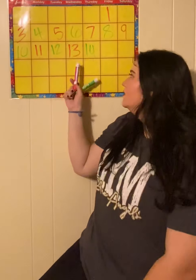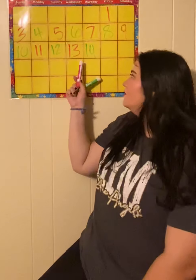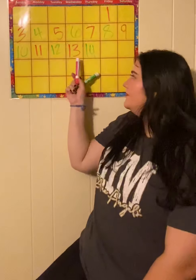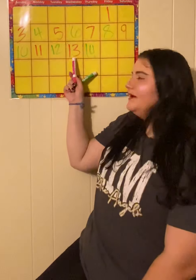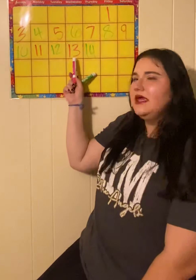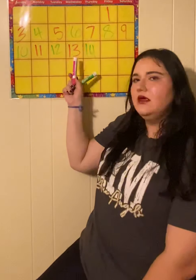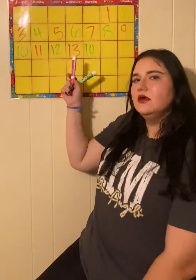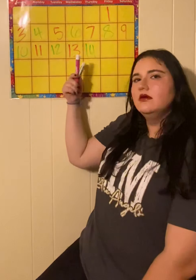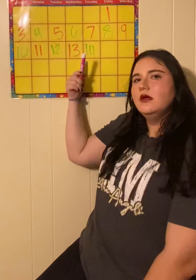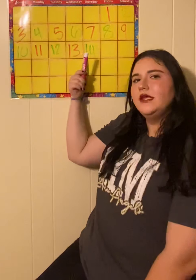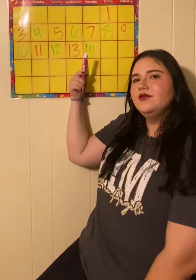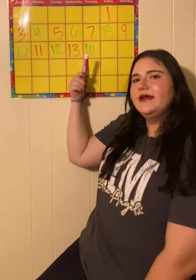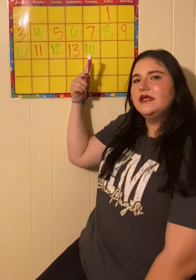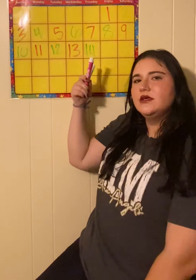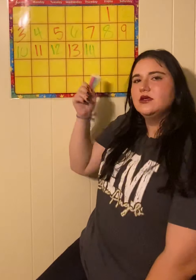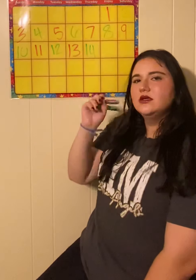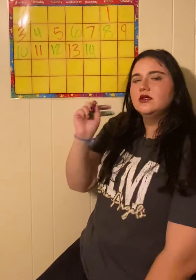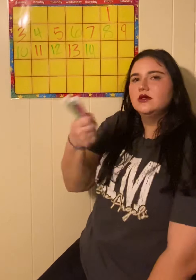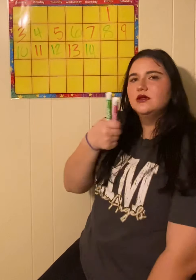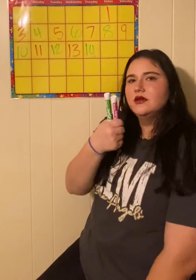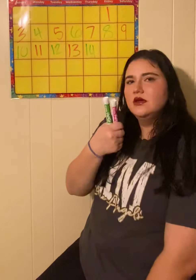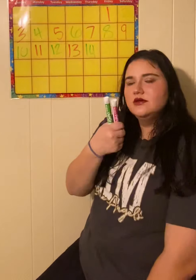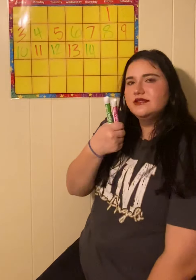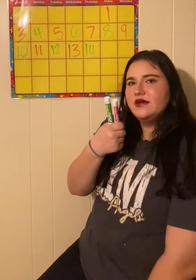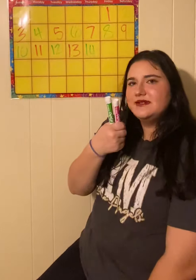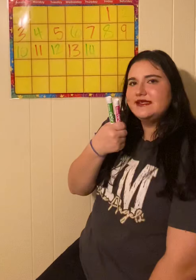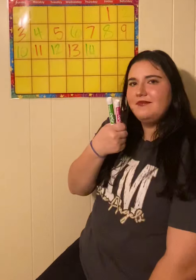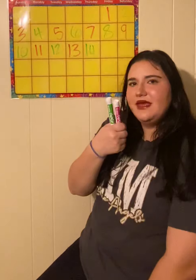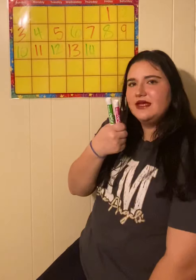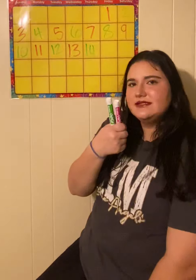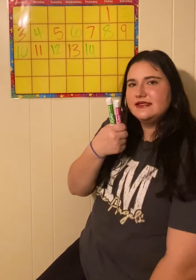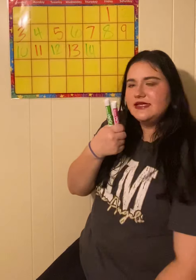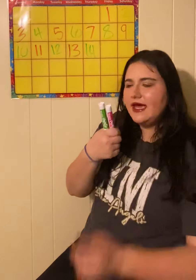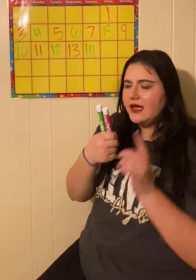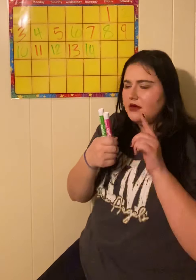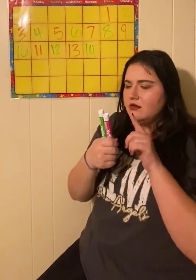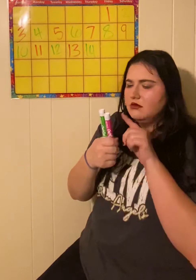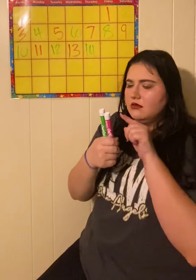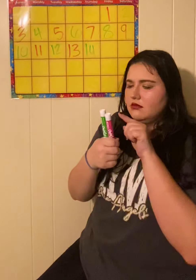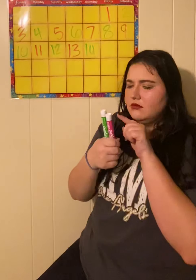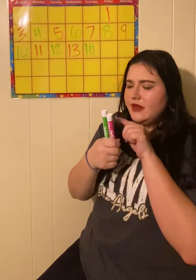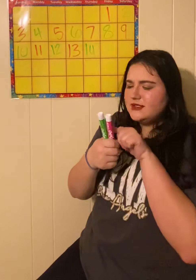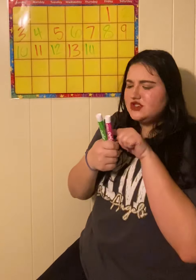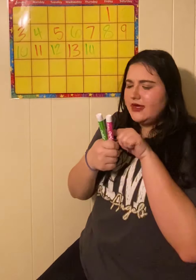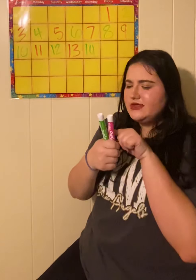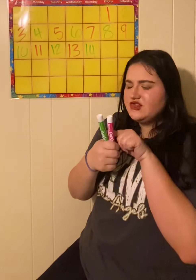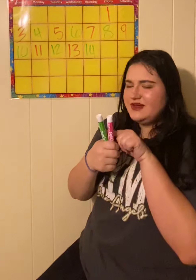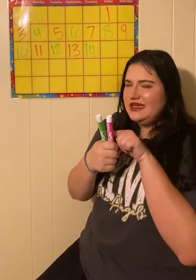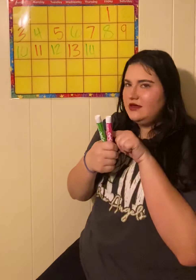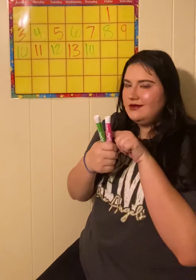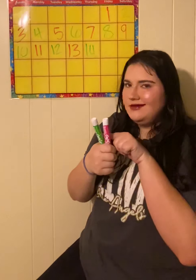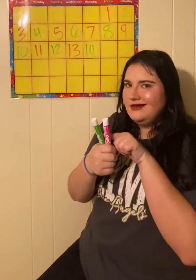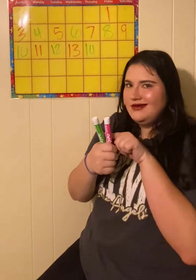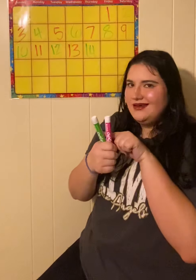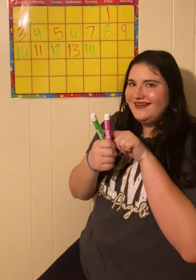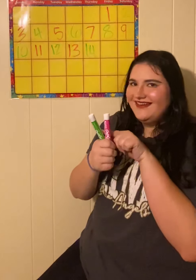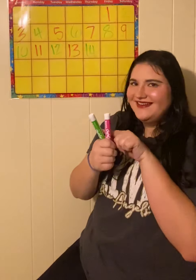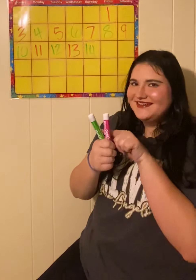were pink and green. So what does that make today? Yesterday was green.